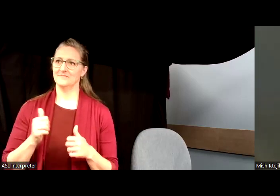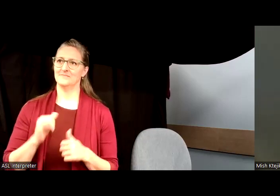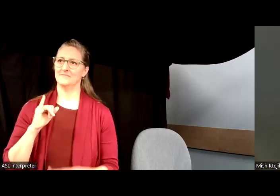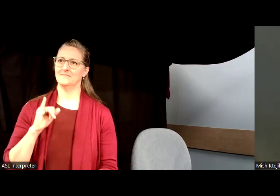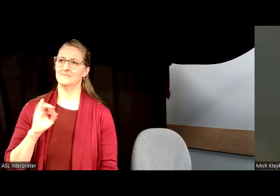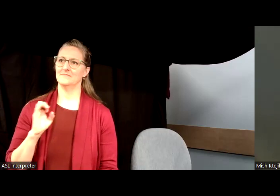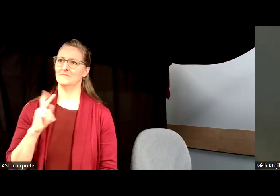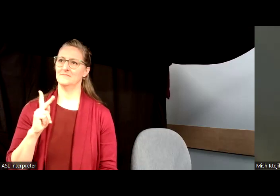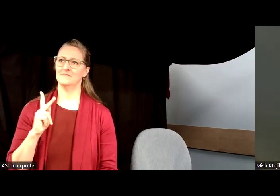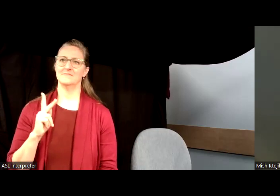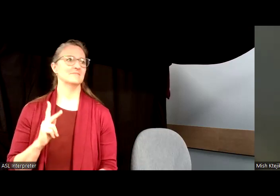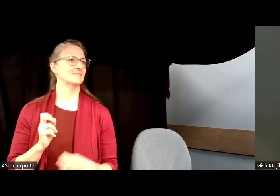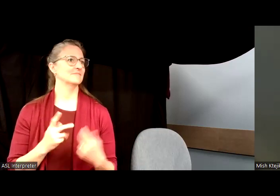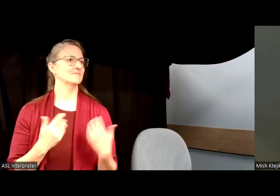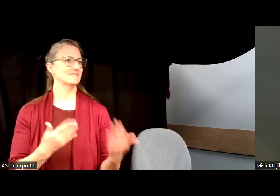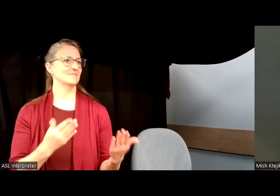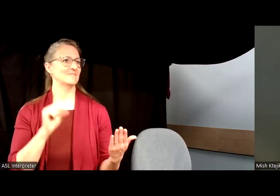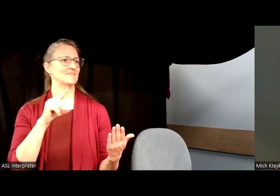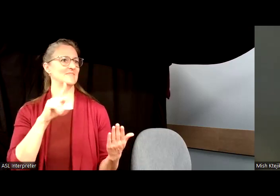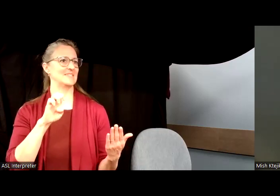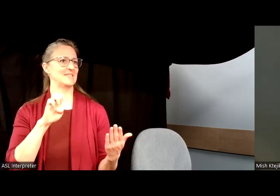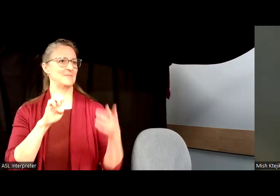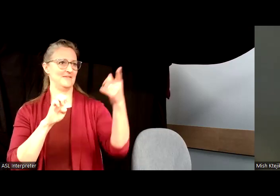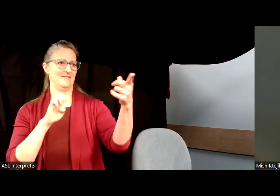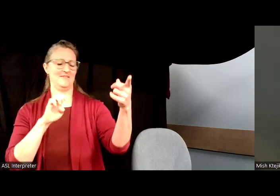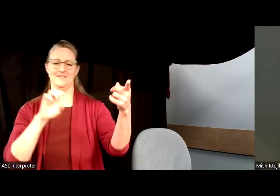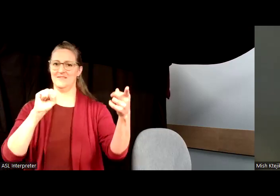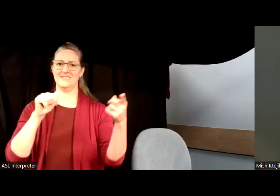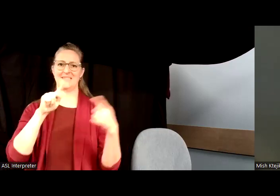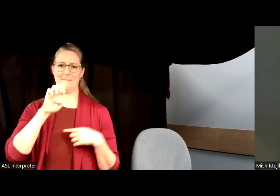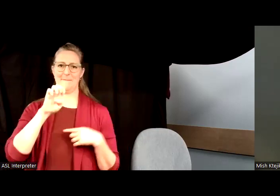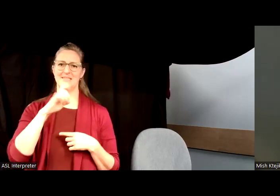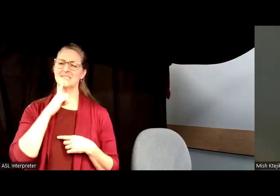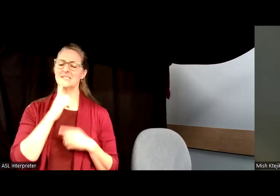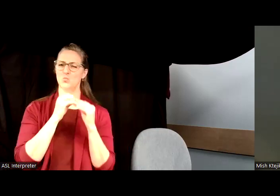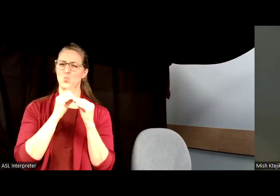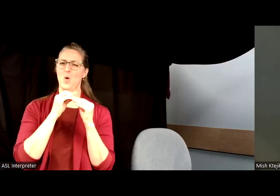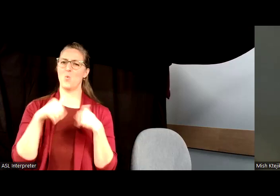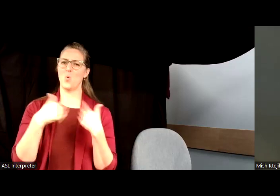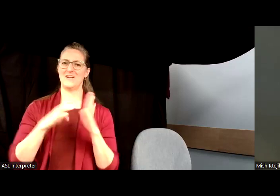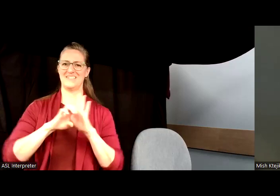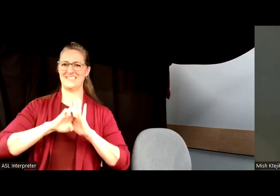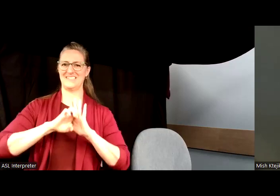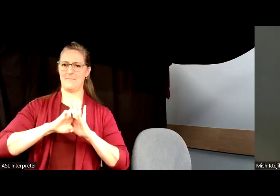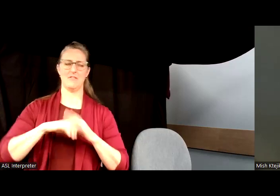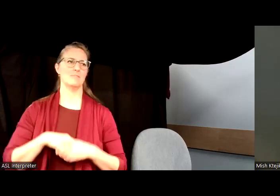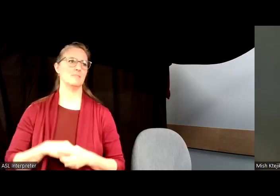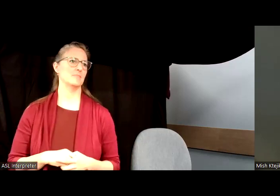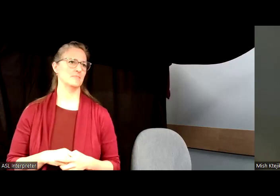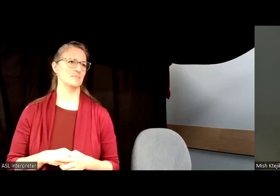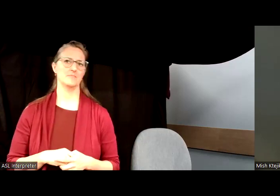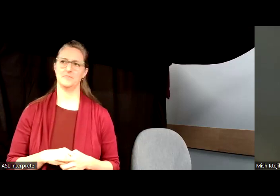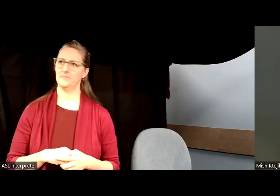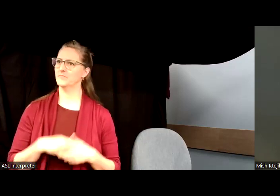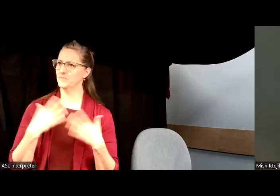Jack, okay, Sammy. So this is Sammy. One other kind of example is, so again, so this